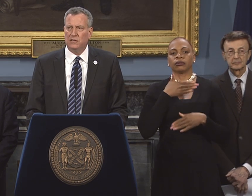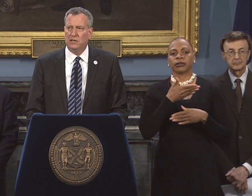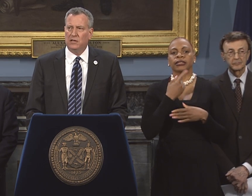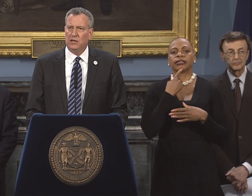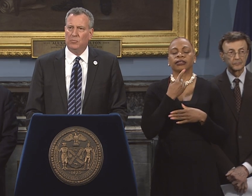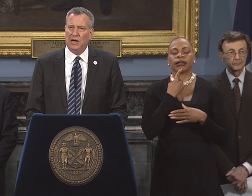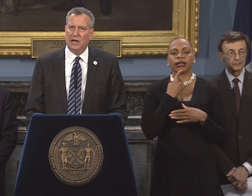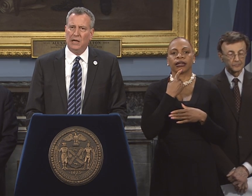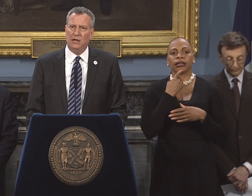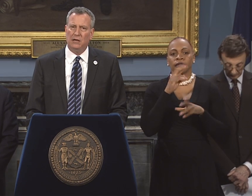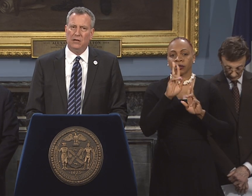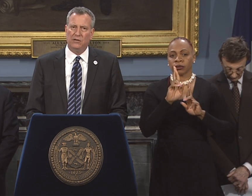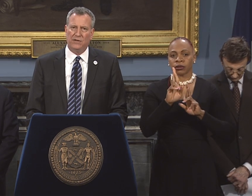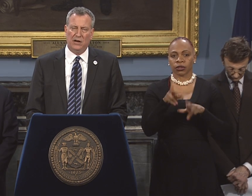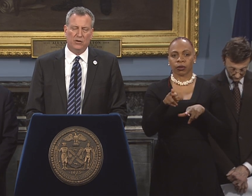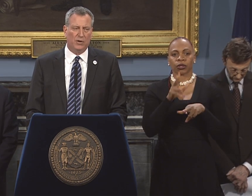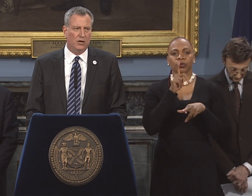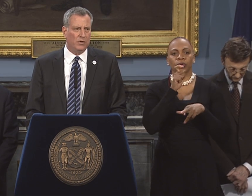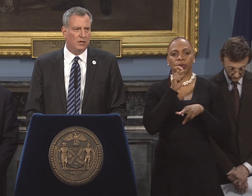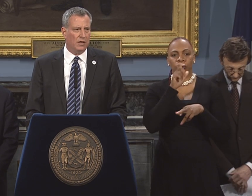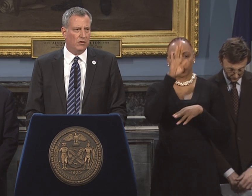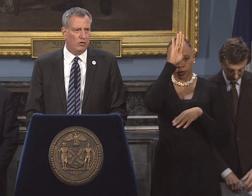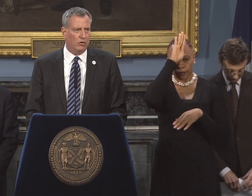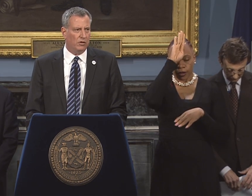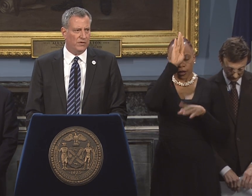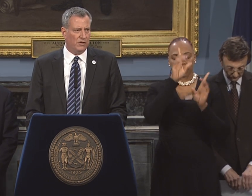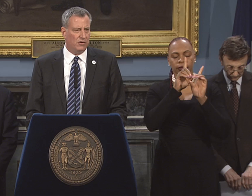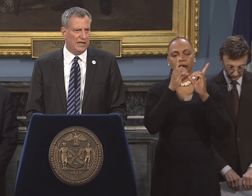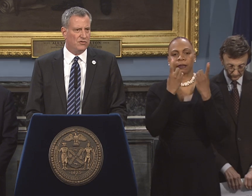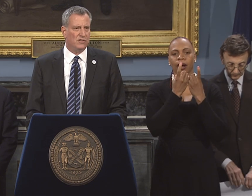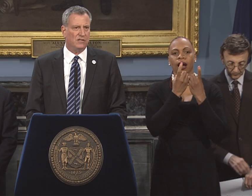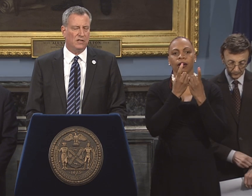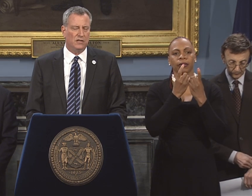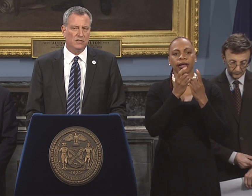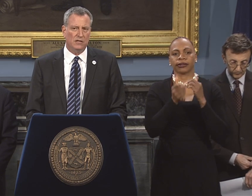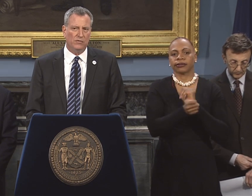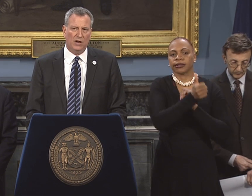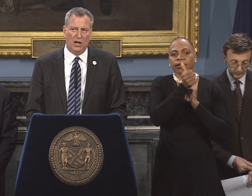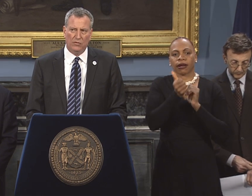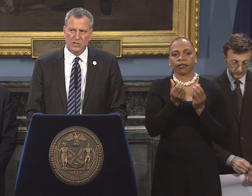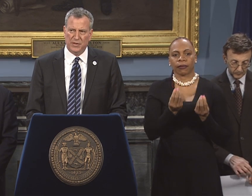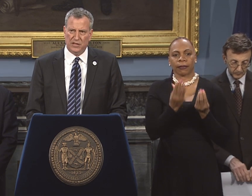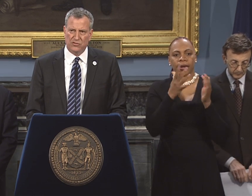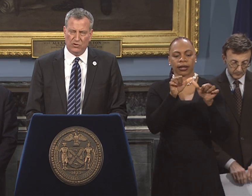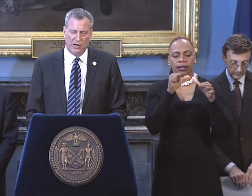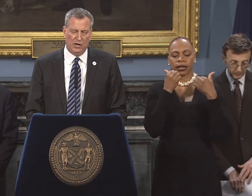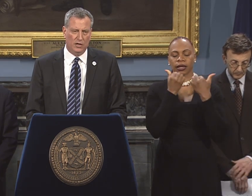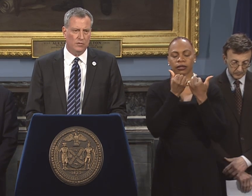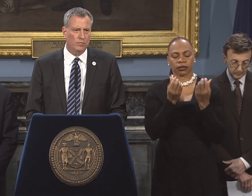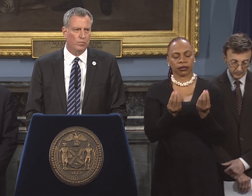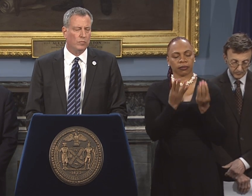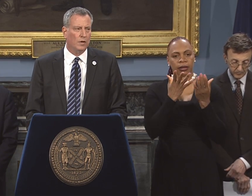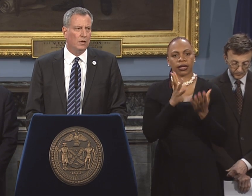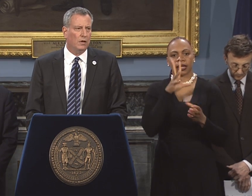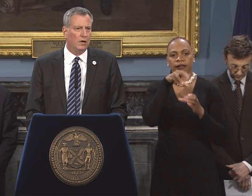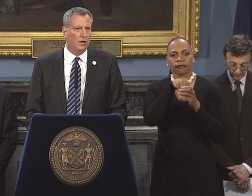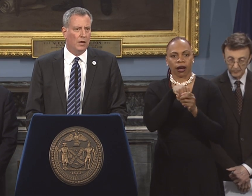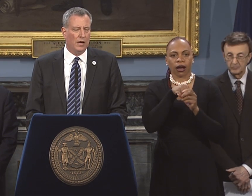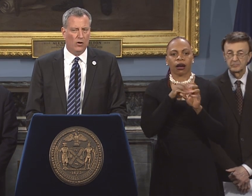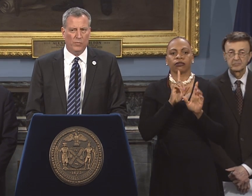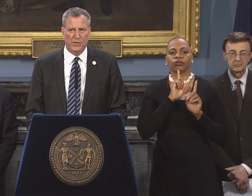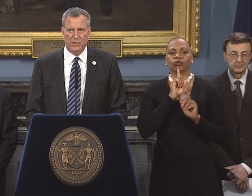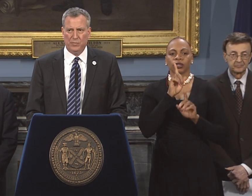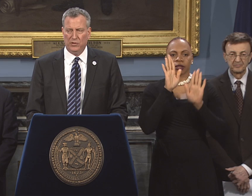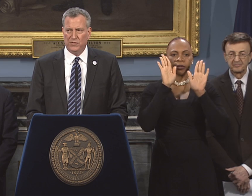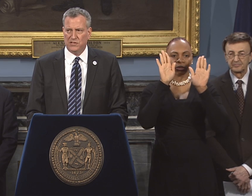response by the fire department and all of the other agencies involved has been extraordinary.